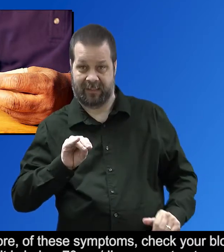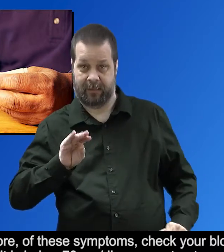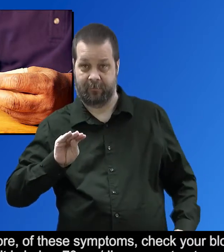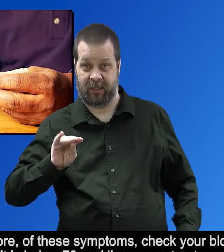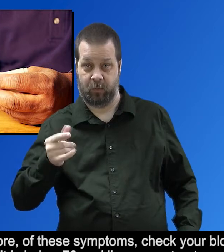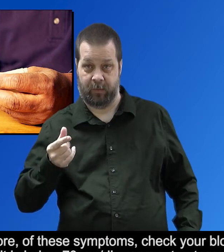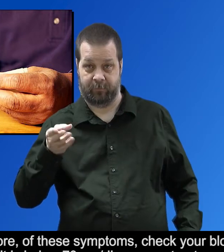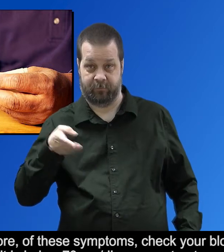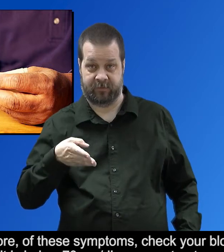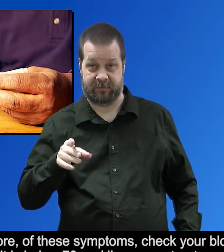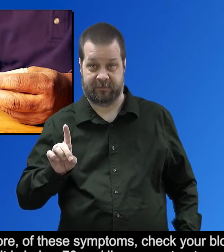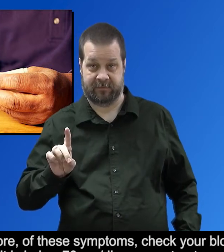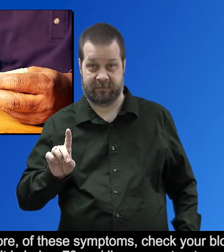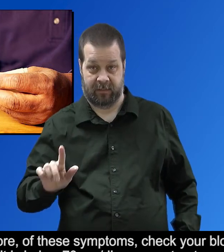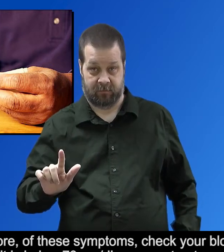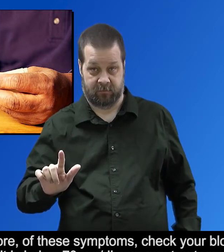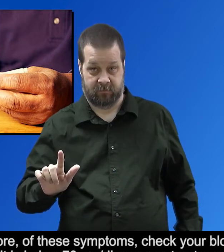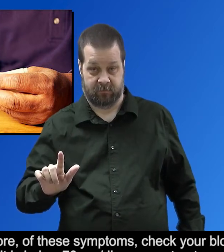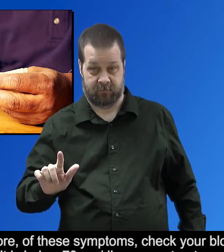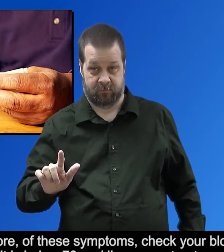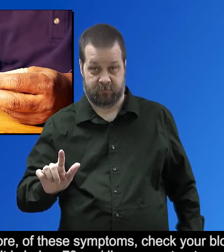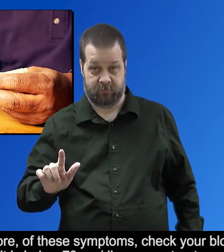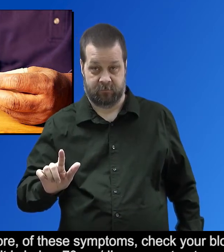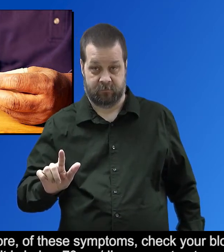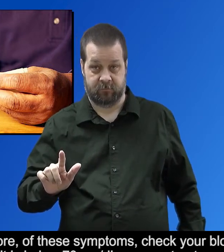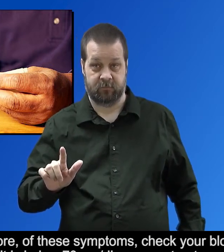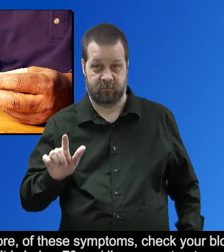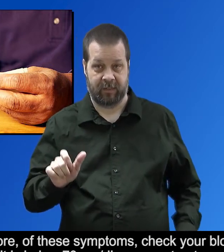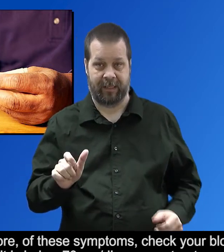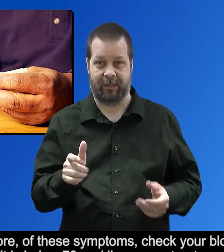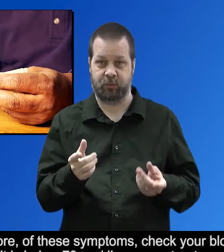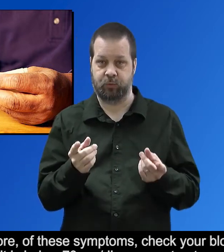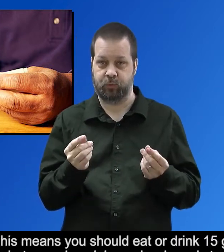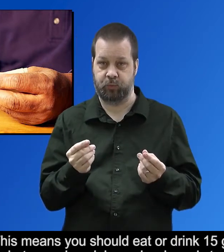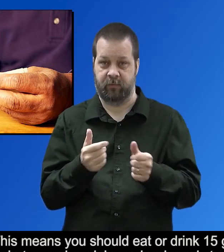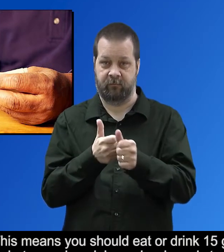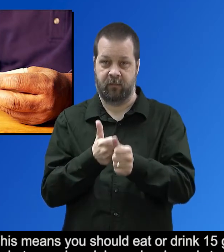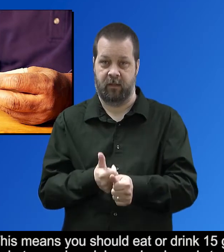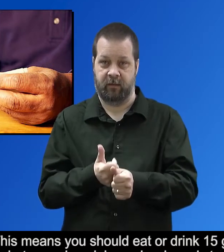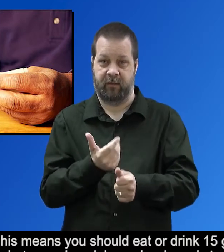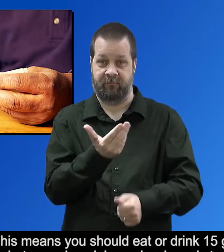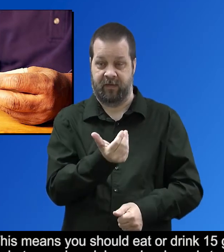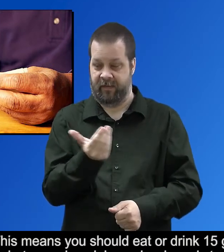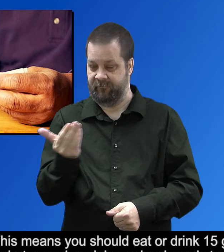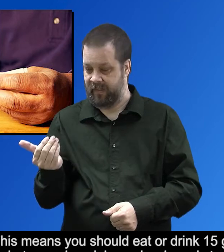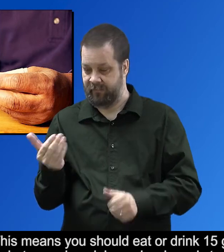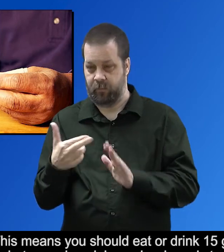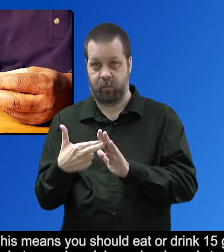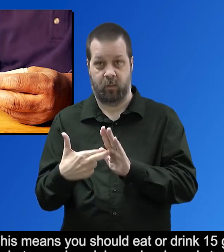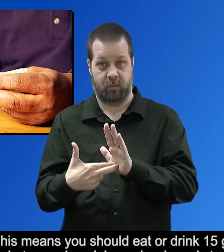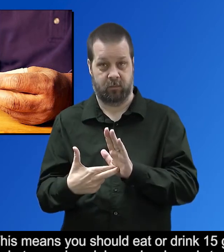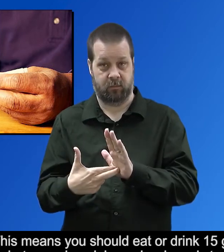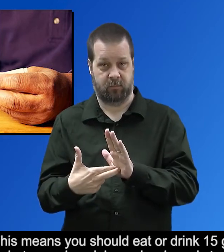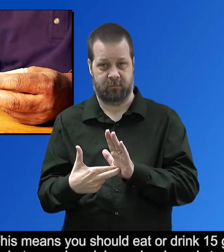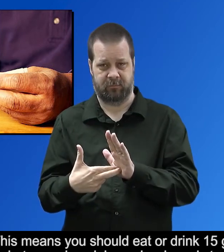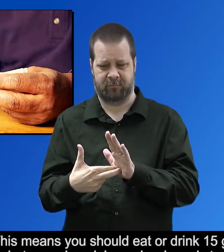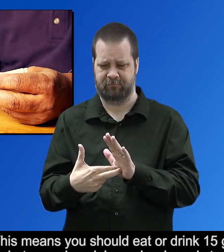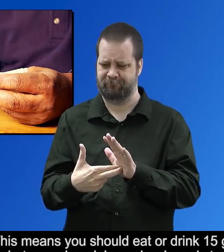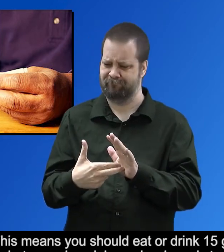70 milligrams per deciliter, you can treat yourself using the 15-15 rule.